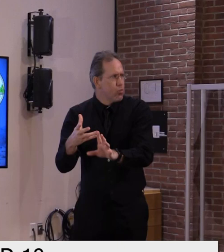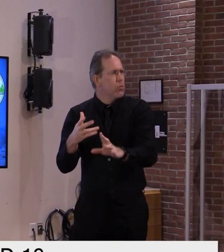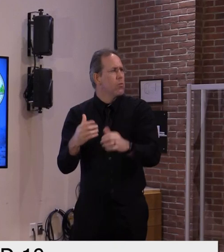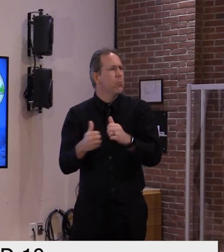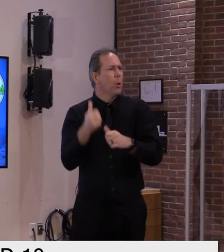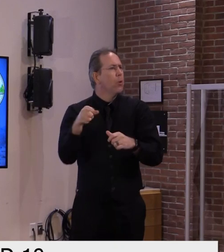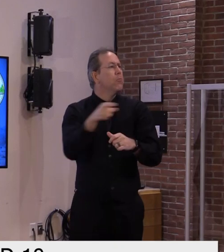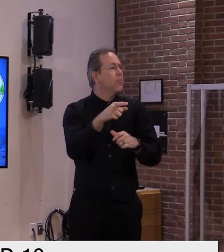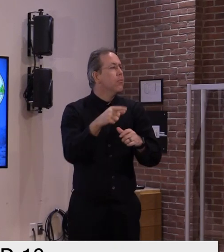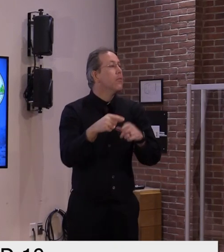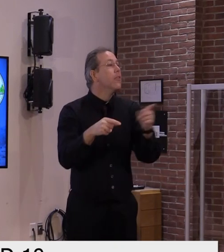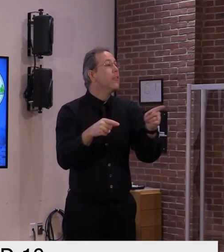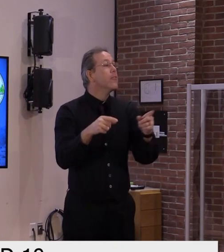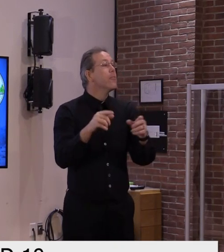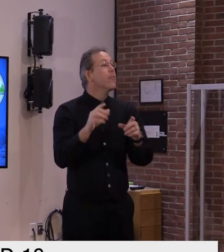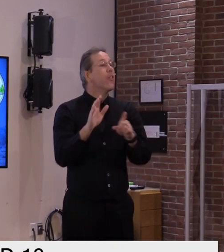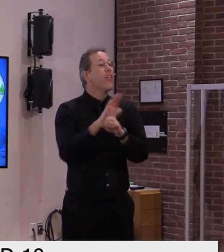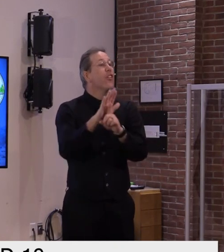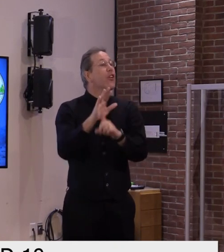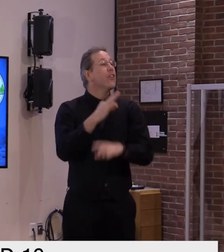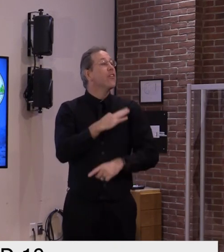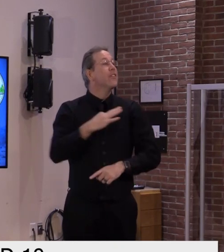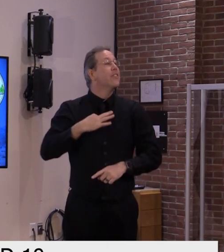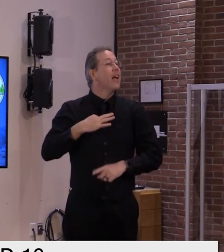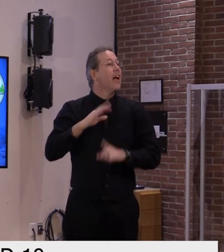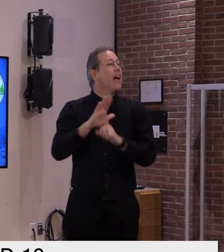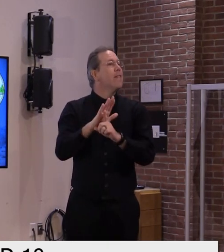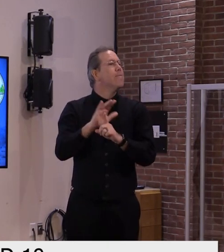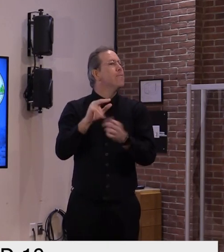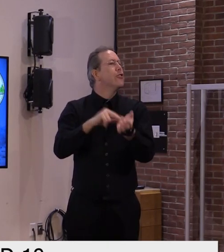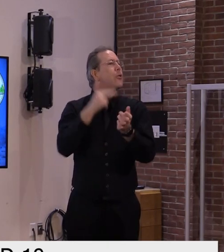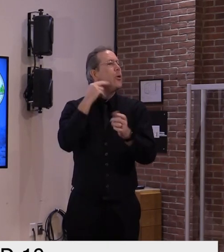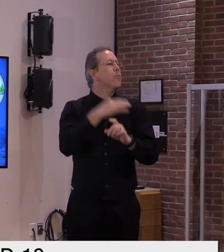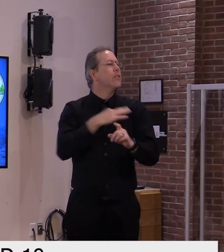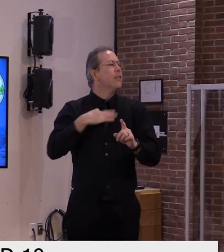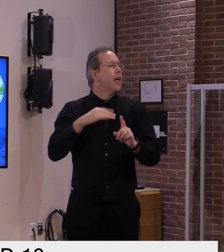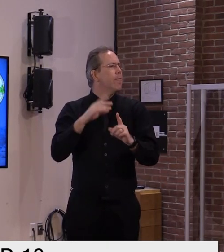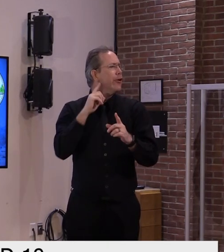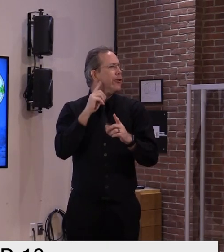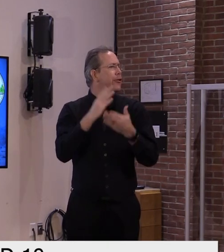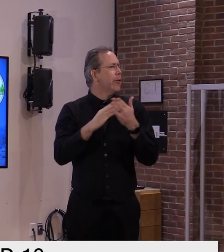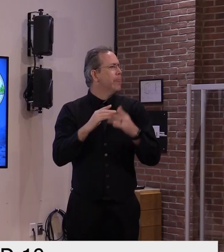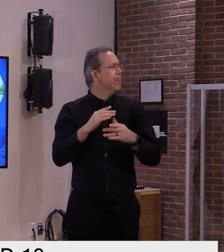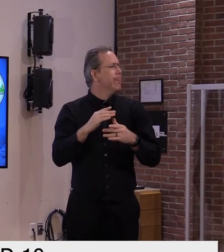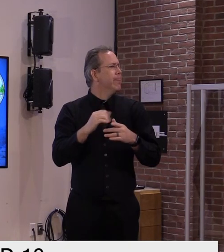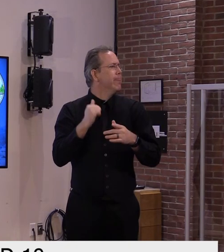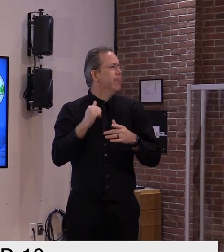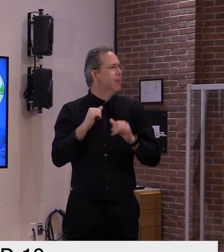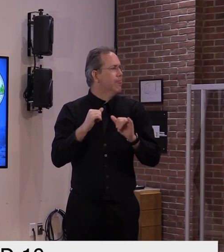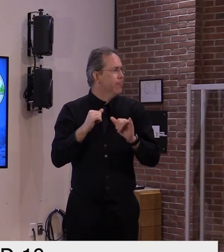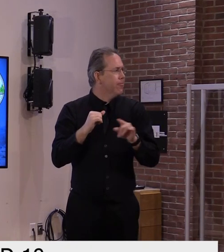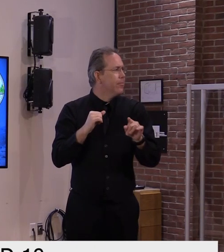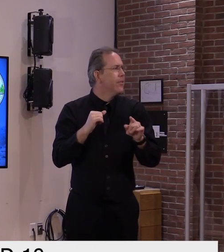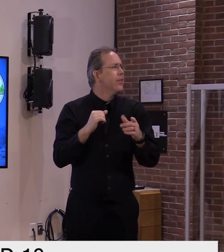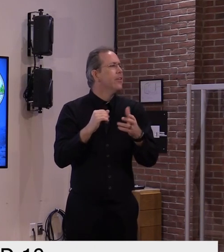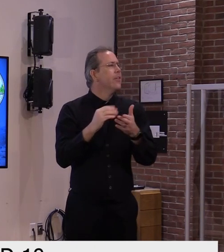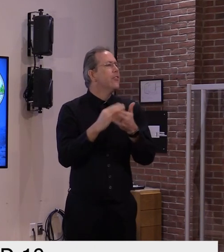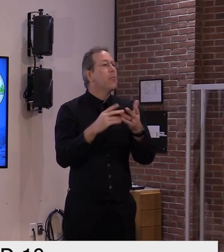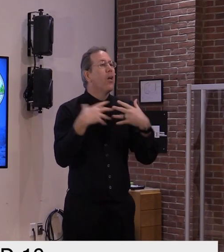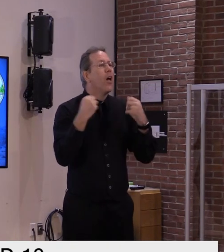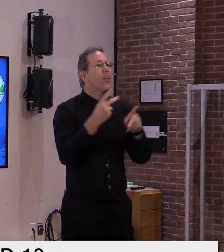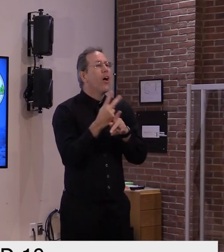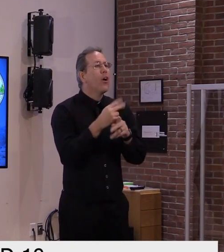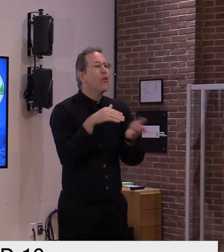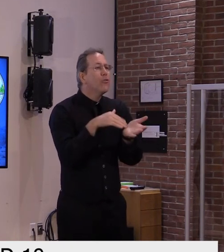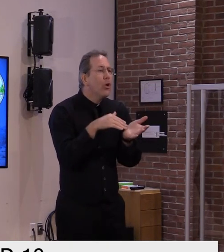Anecdotally, those in healthcare facilities are pretty pleased with the uptake of the vaccine, but again, We don't have the